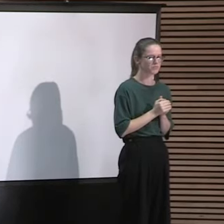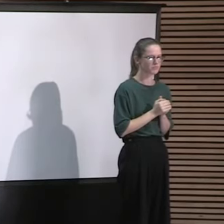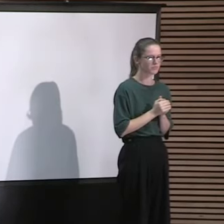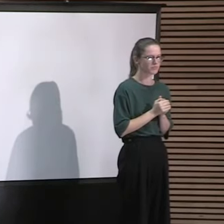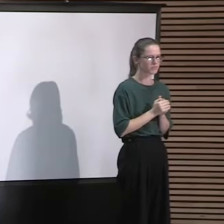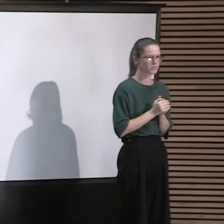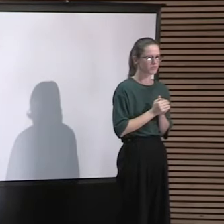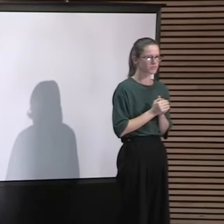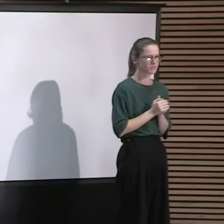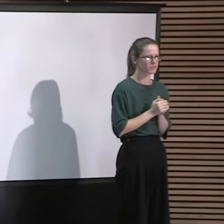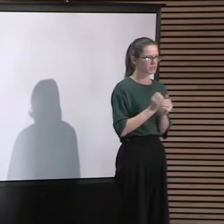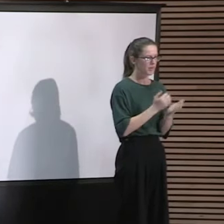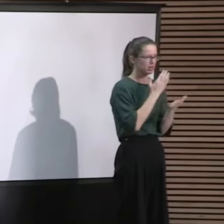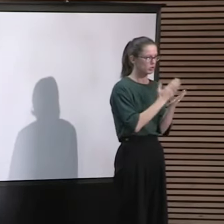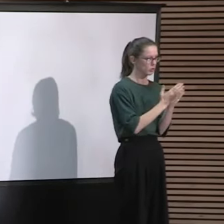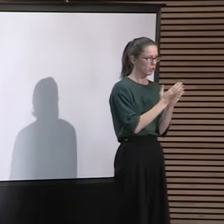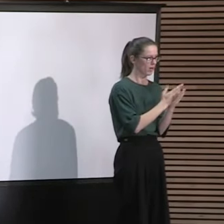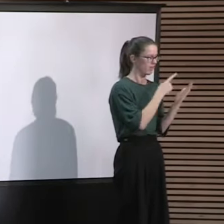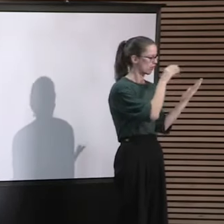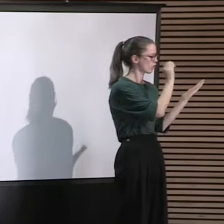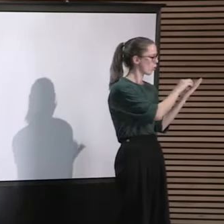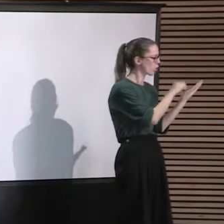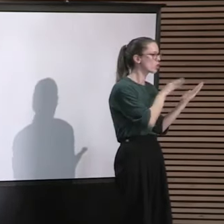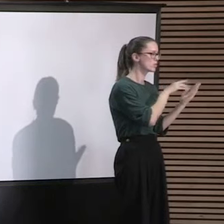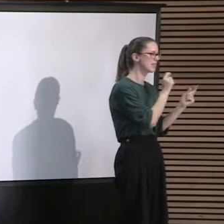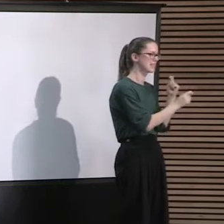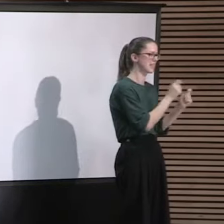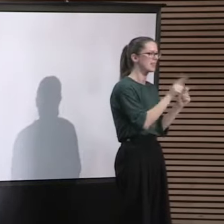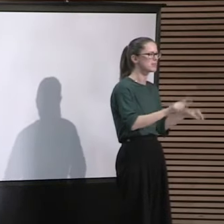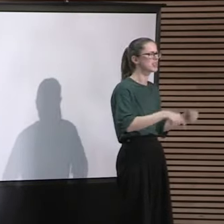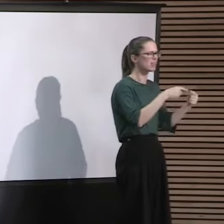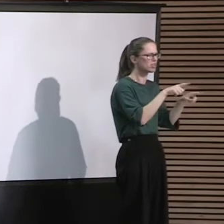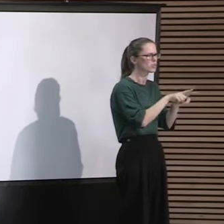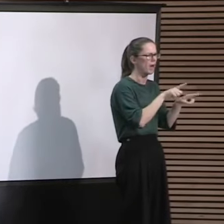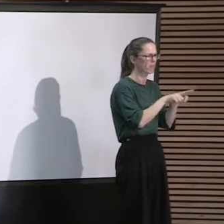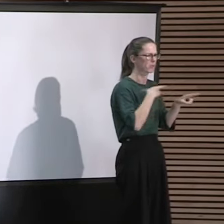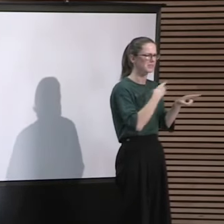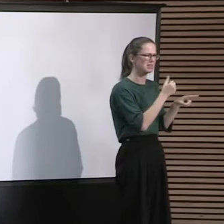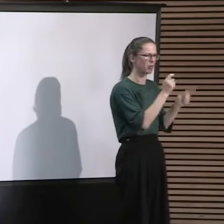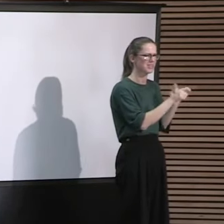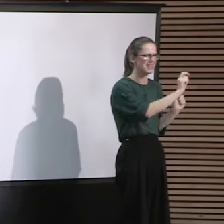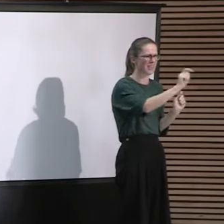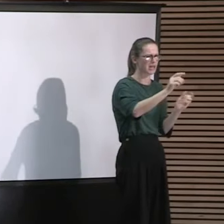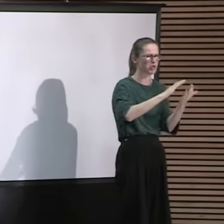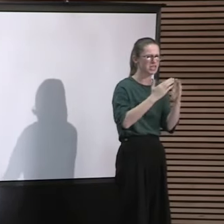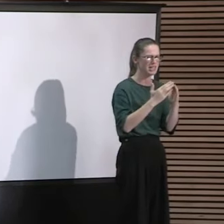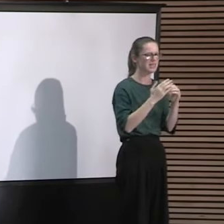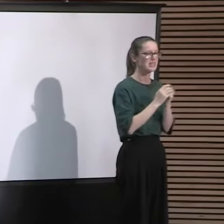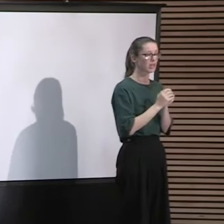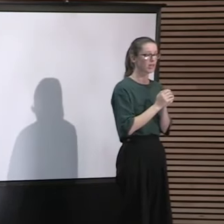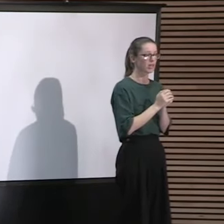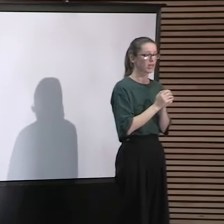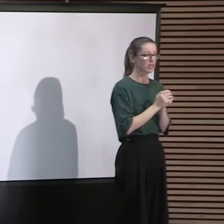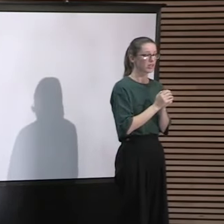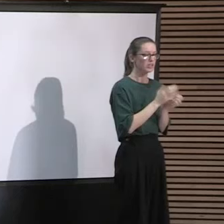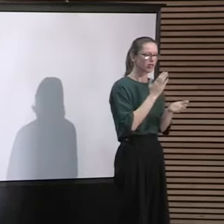tested and making sure that that was recorded in the right way has been a challenge as well. That has now been addressed. So there has been more testing taking place than